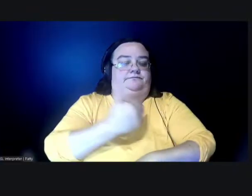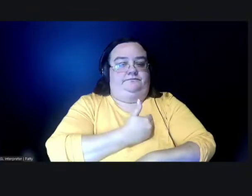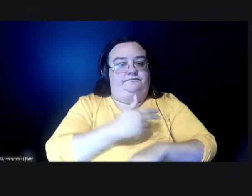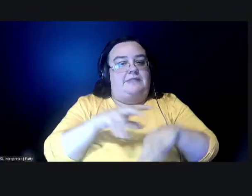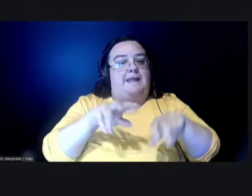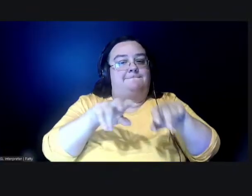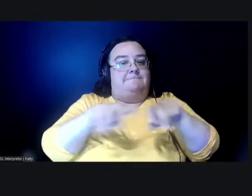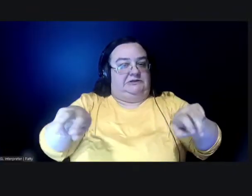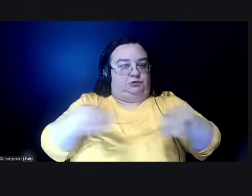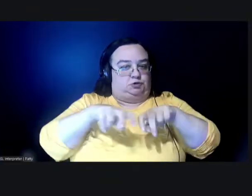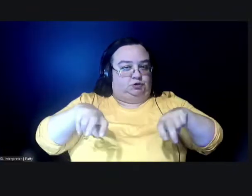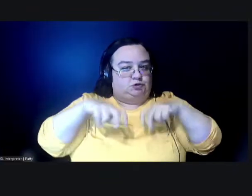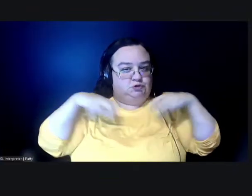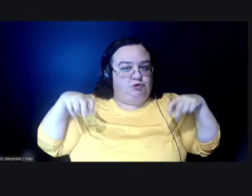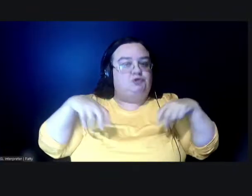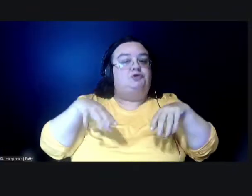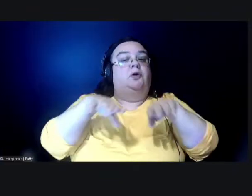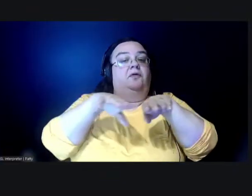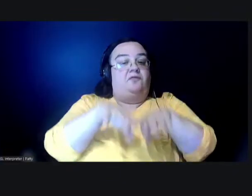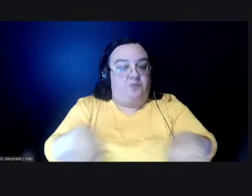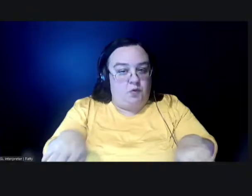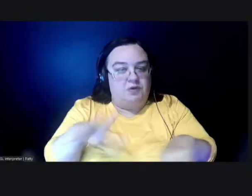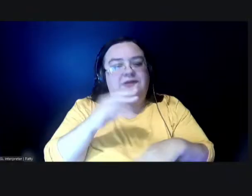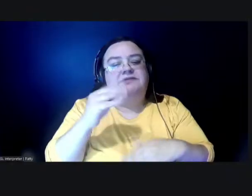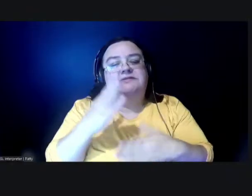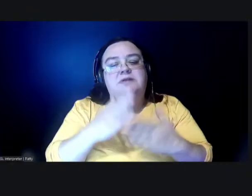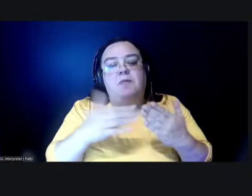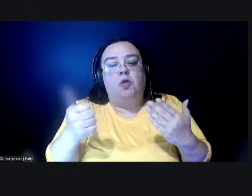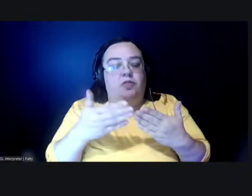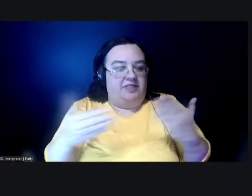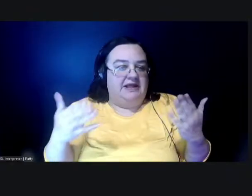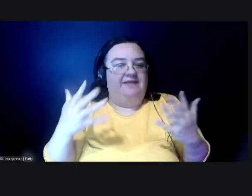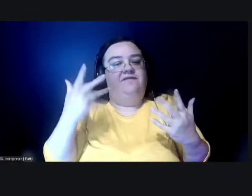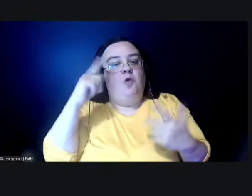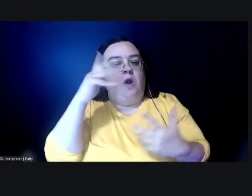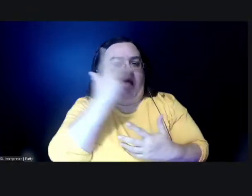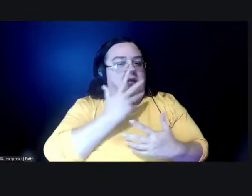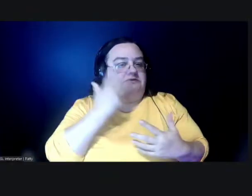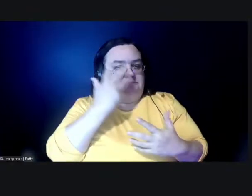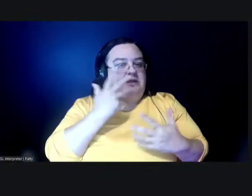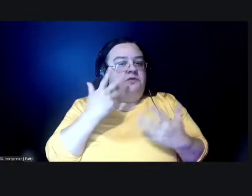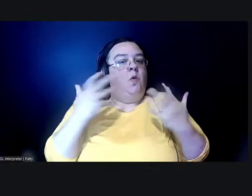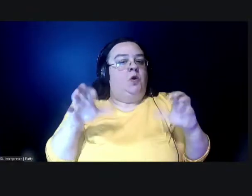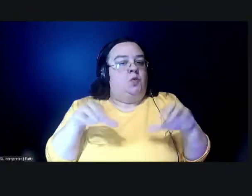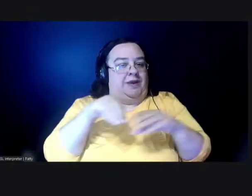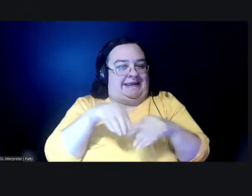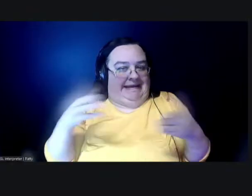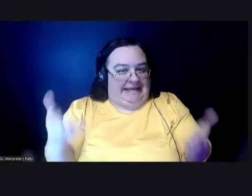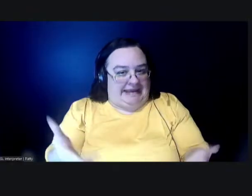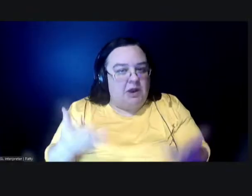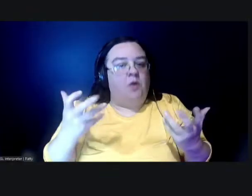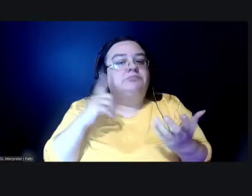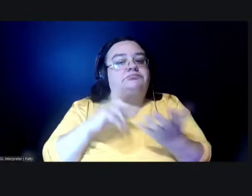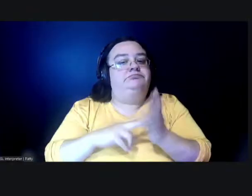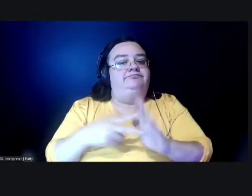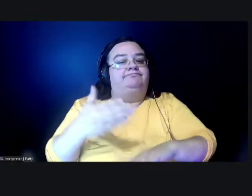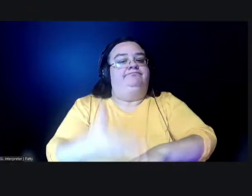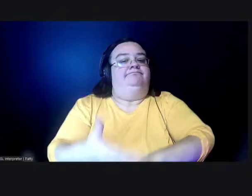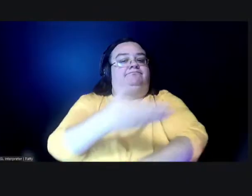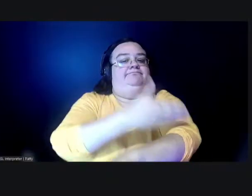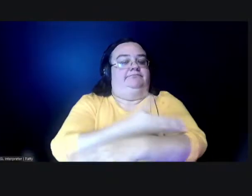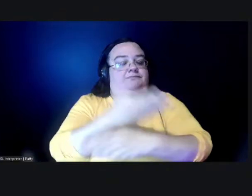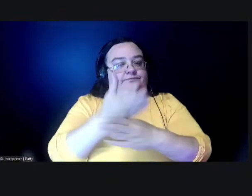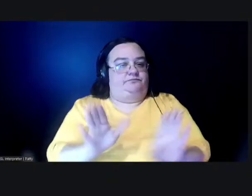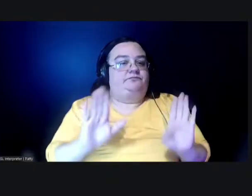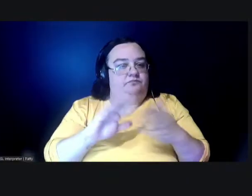bleachers, floors, and some other things cosmetically that we want to do in here to enhance the overall community